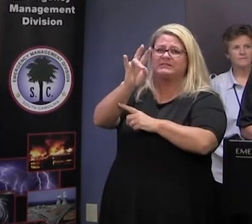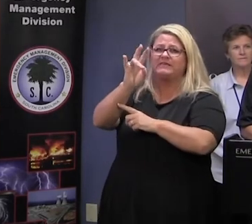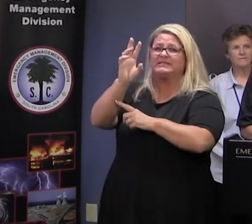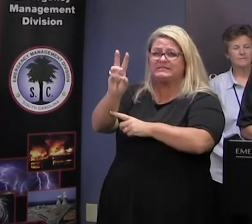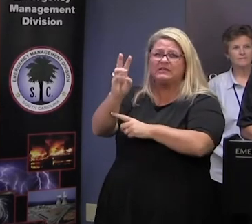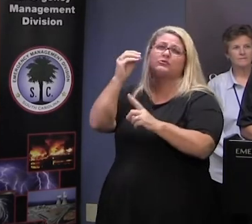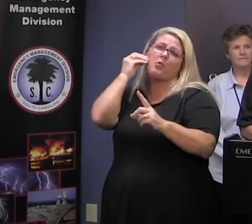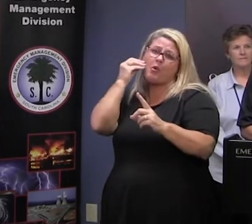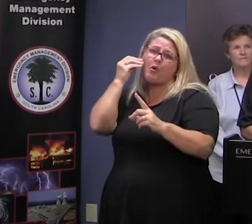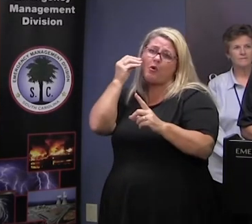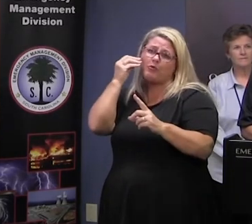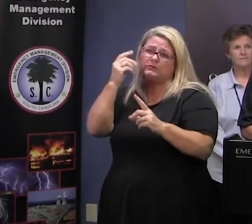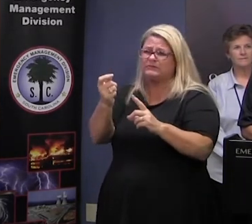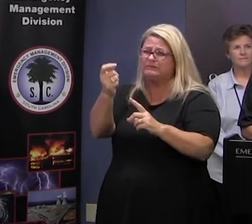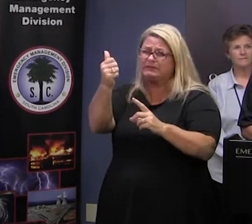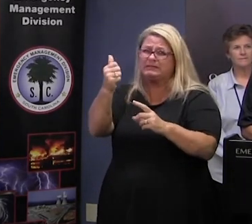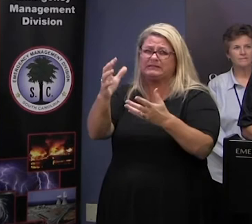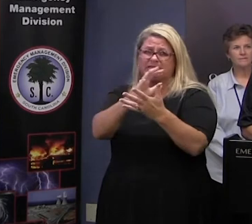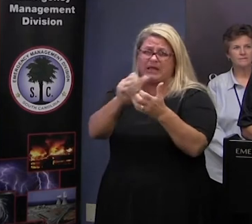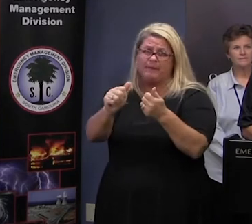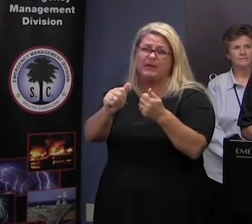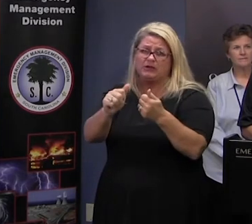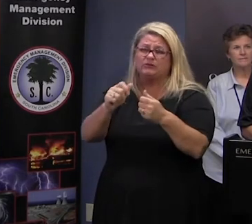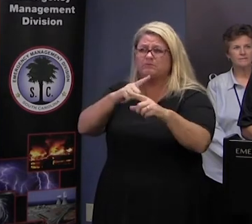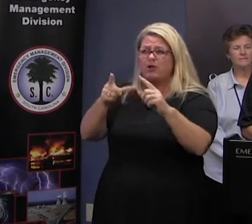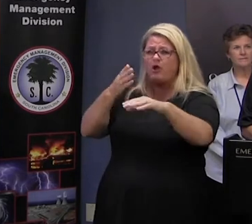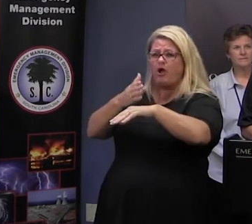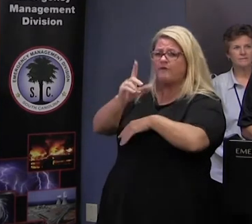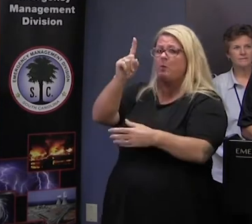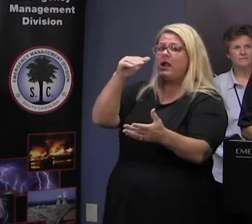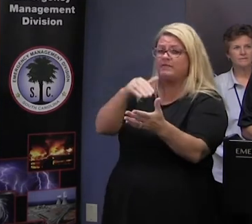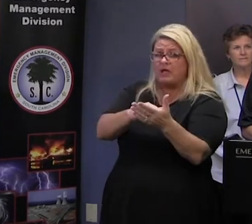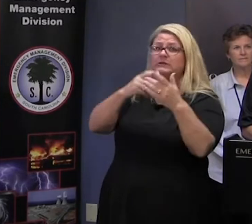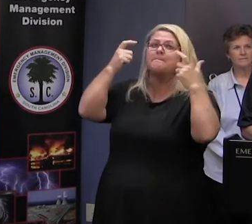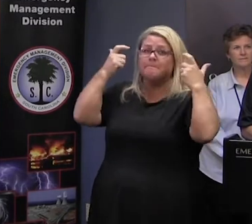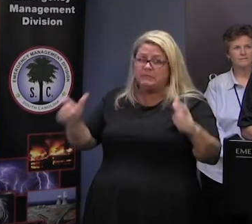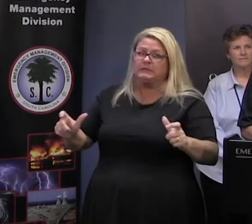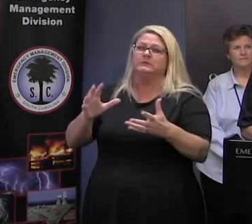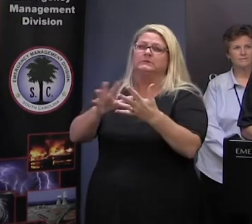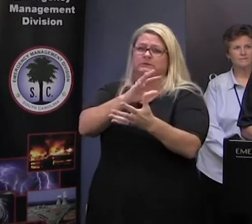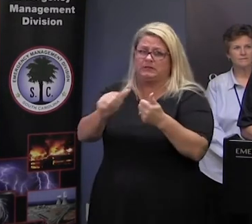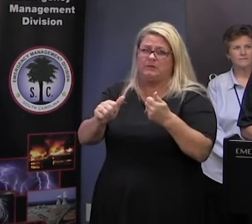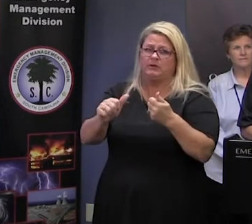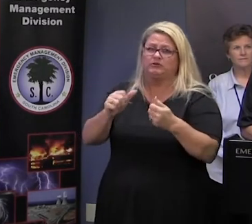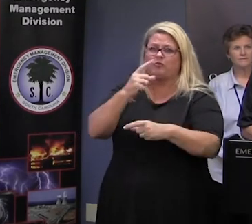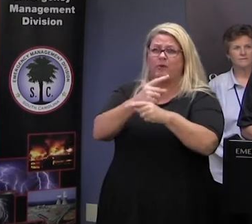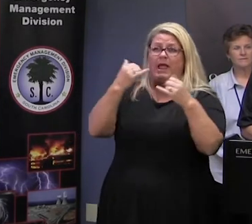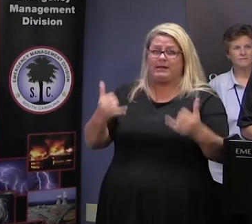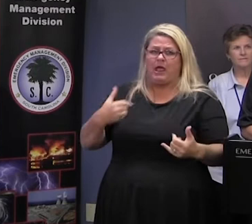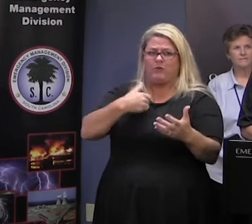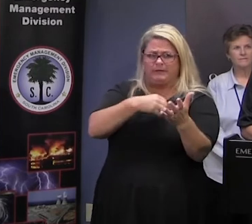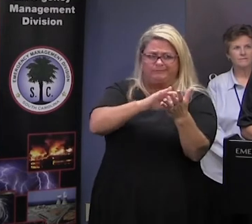with minor damage, probably a little over 1,000 with major damage, and right now we're only tracking about 46 houses that